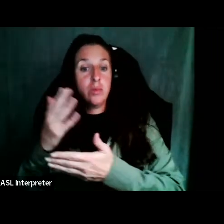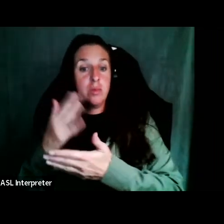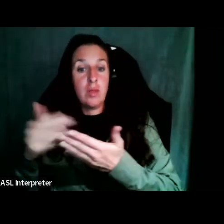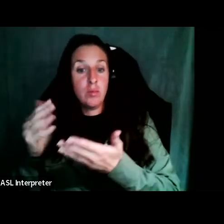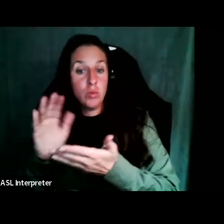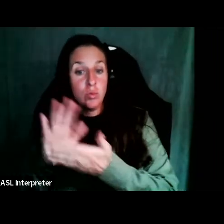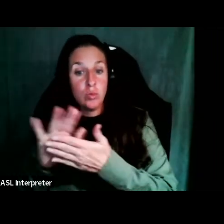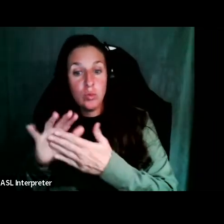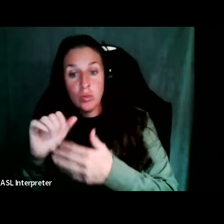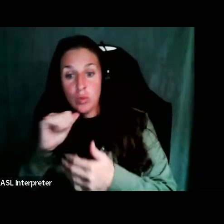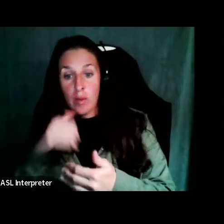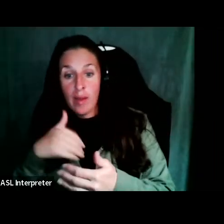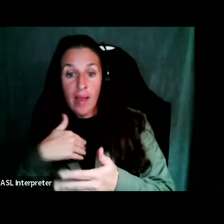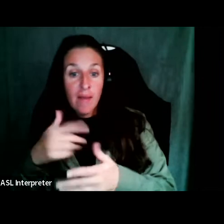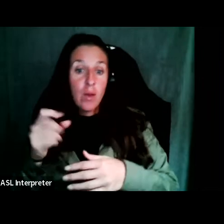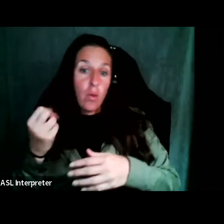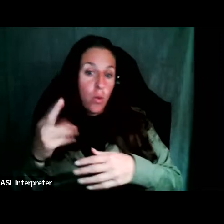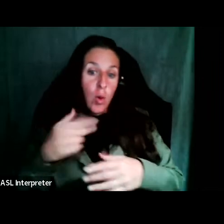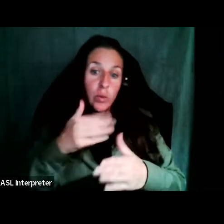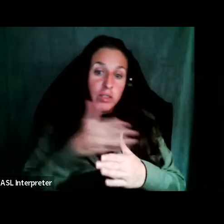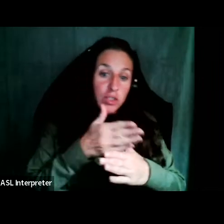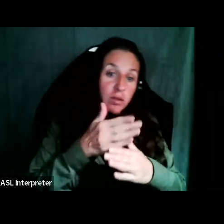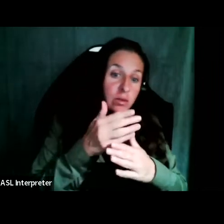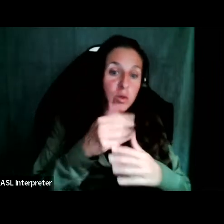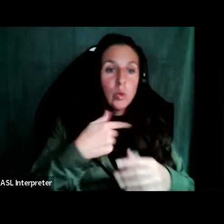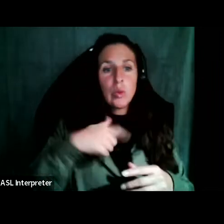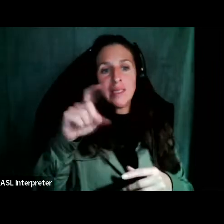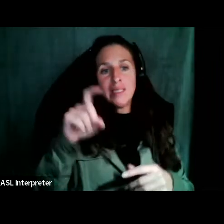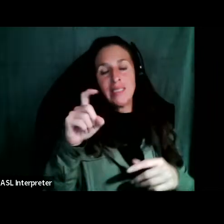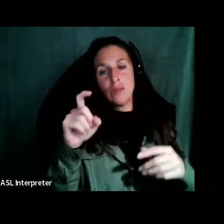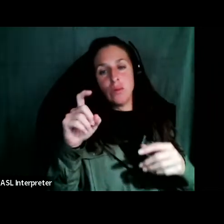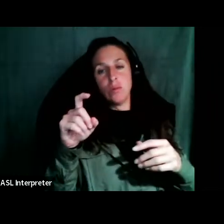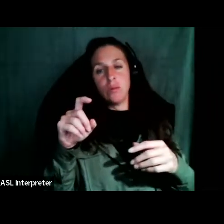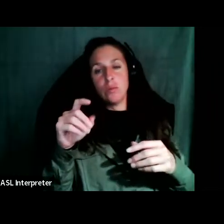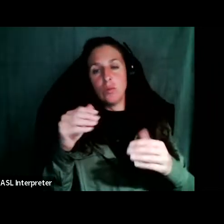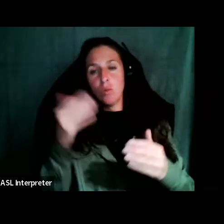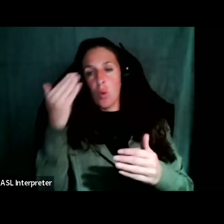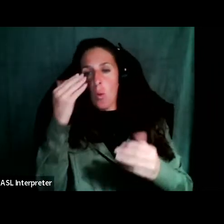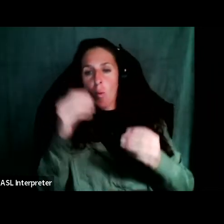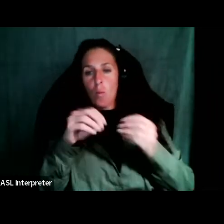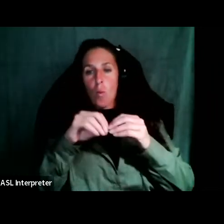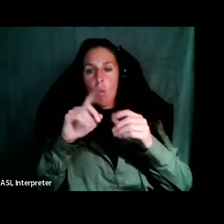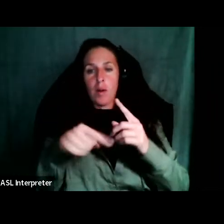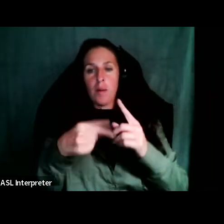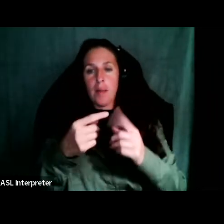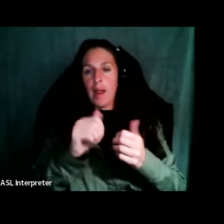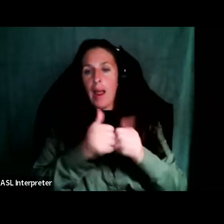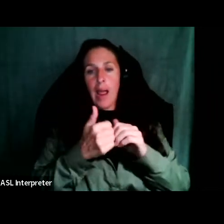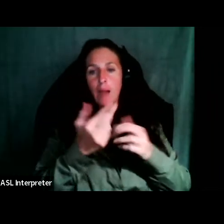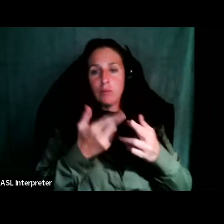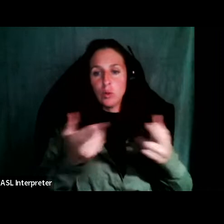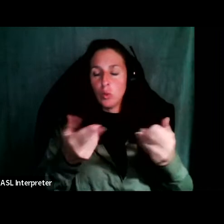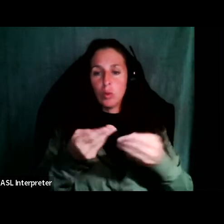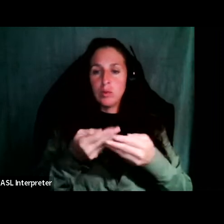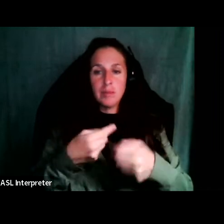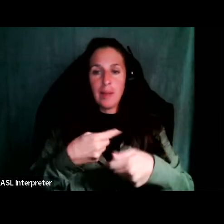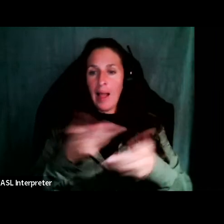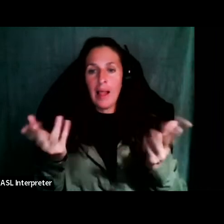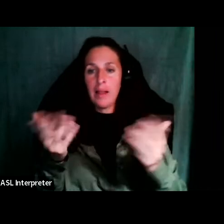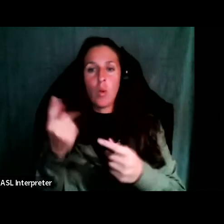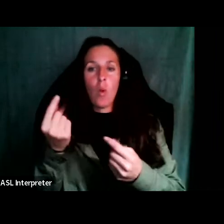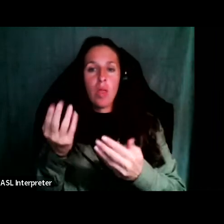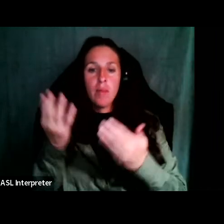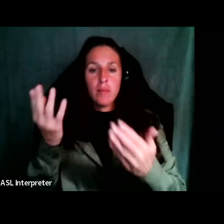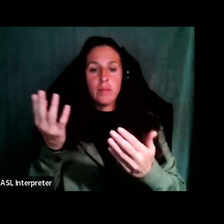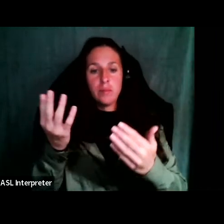need to know more about how the resources are being allocated or what the proposal is. It goes back